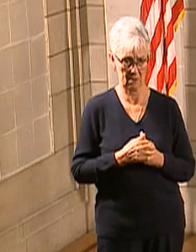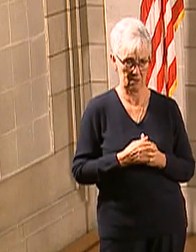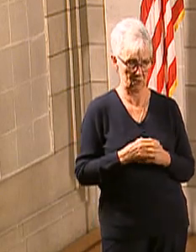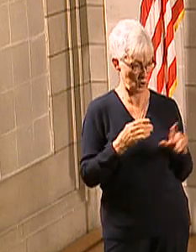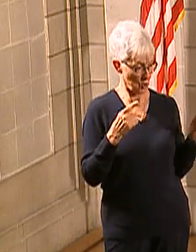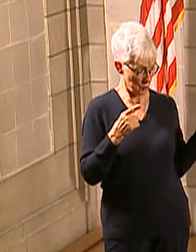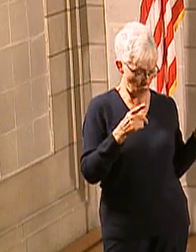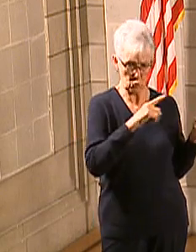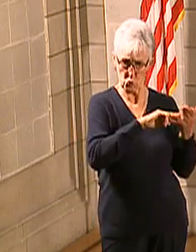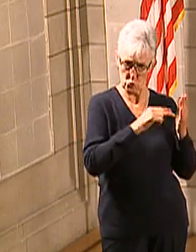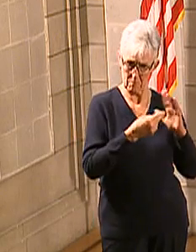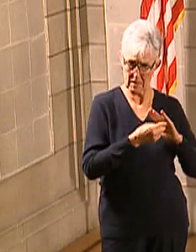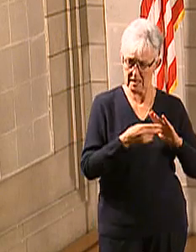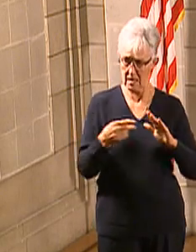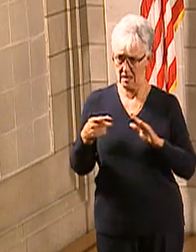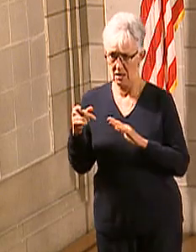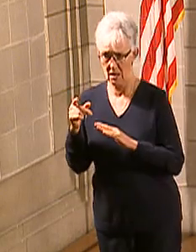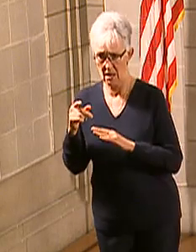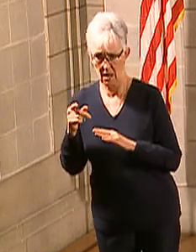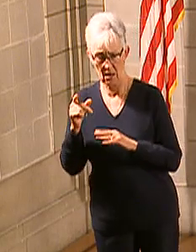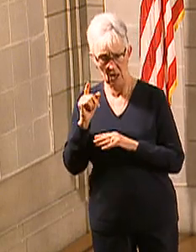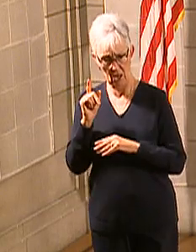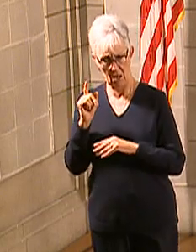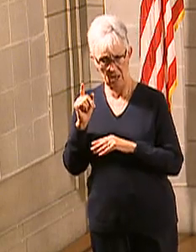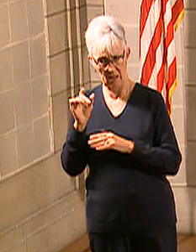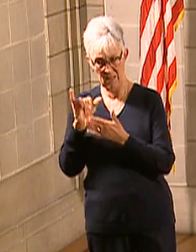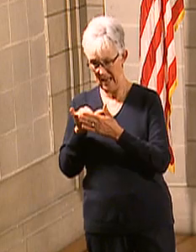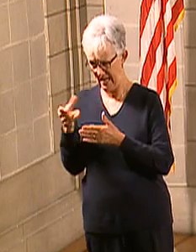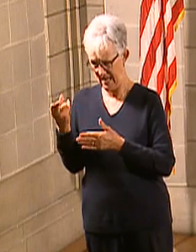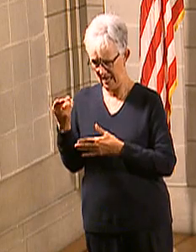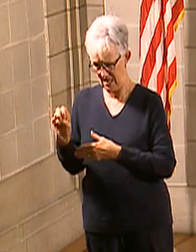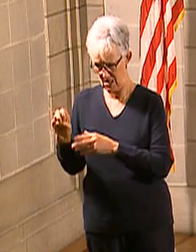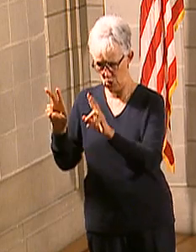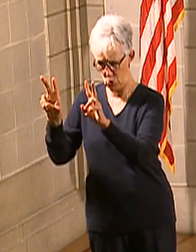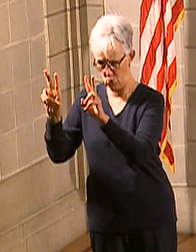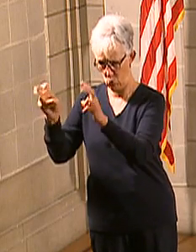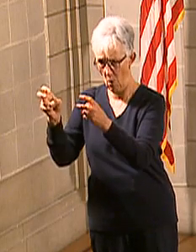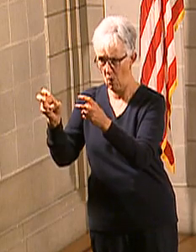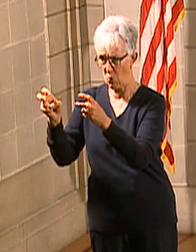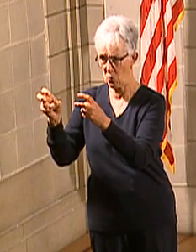Kendi, I didn't see the thing, but I don't assume it was on